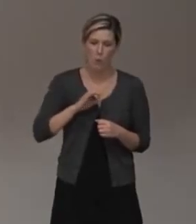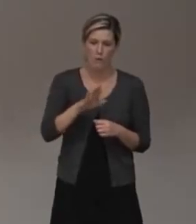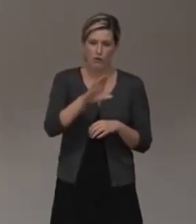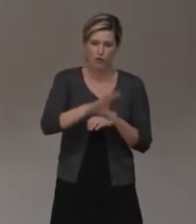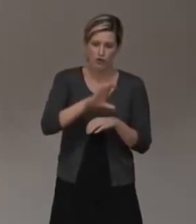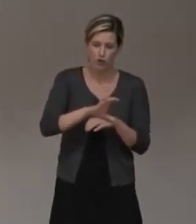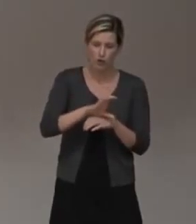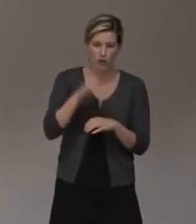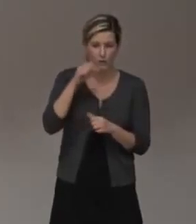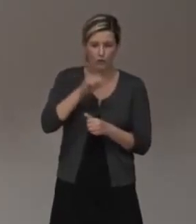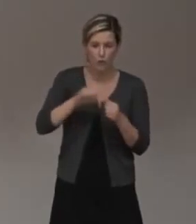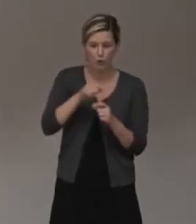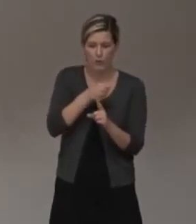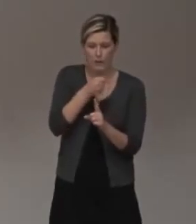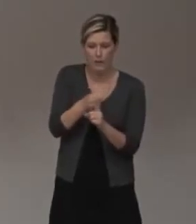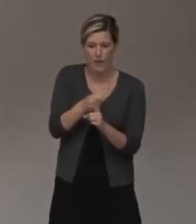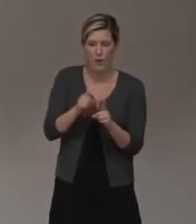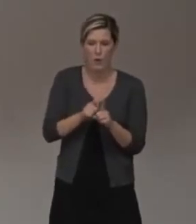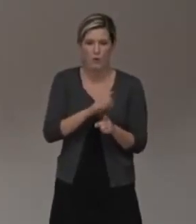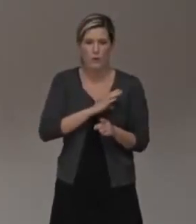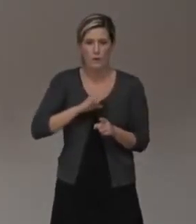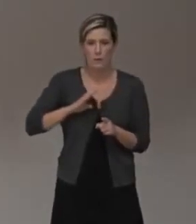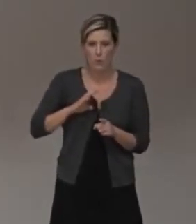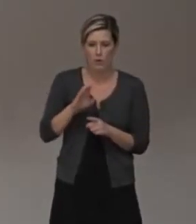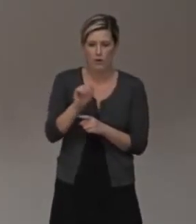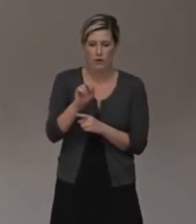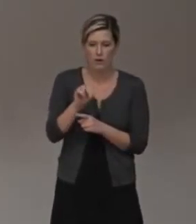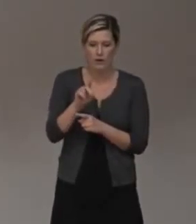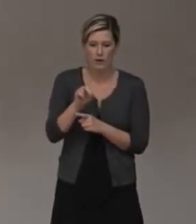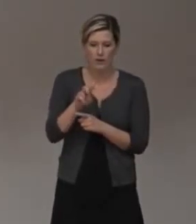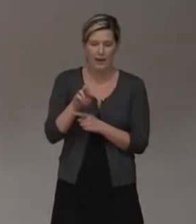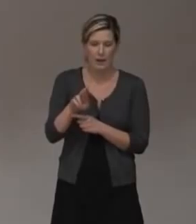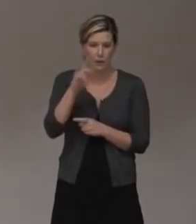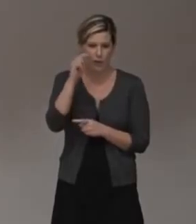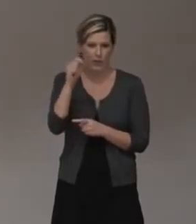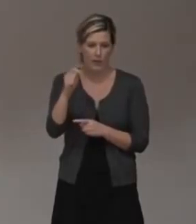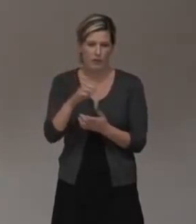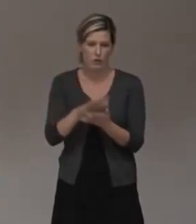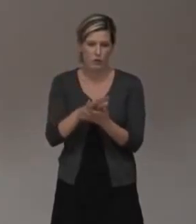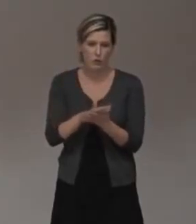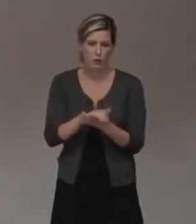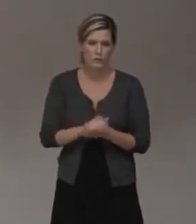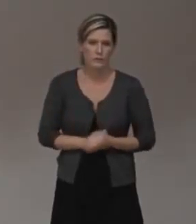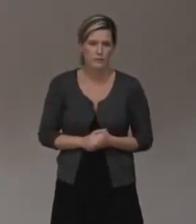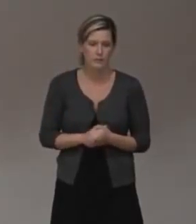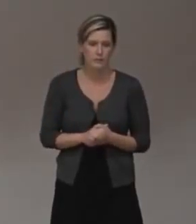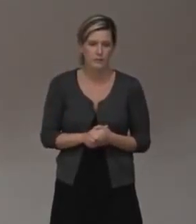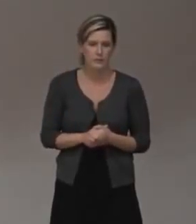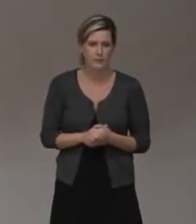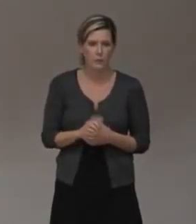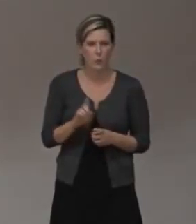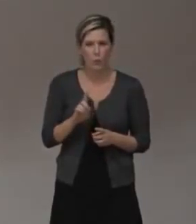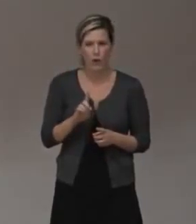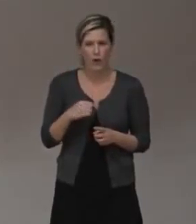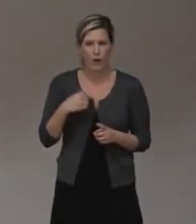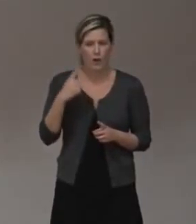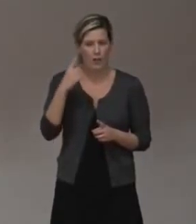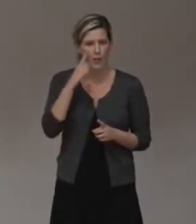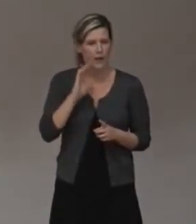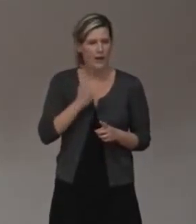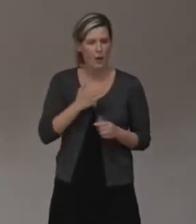Impact, and on the board of Andover Newton Theological School, where I believe